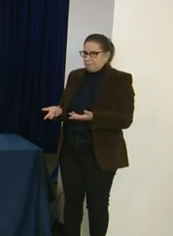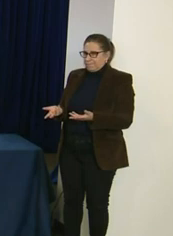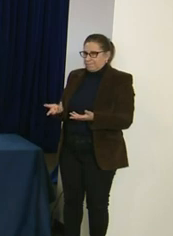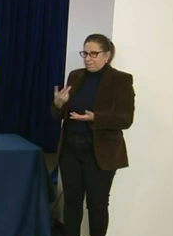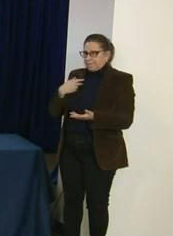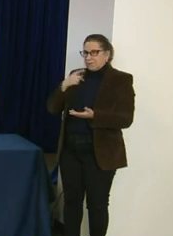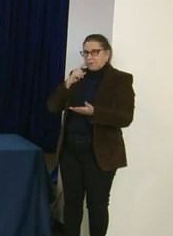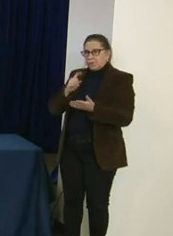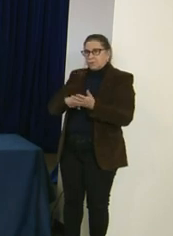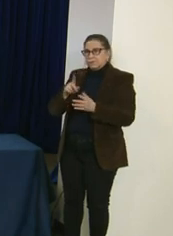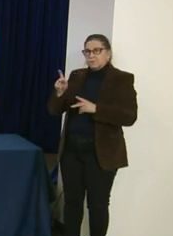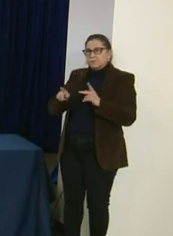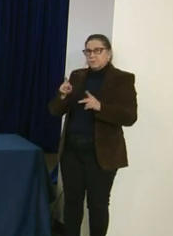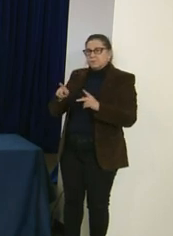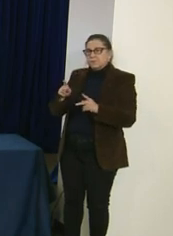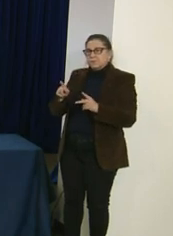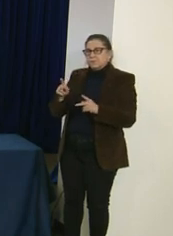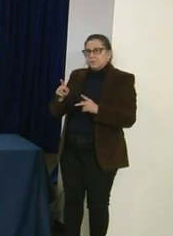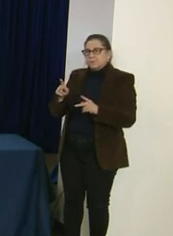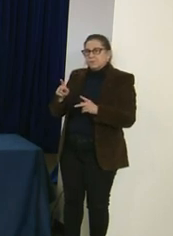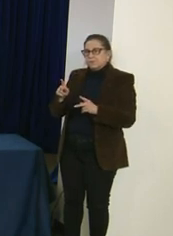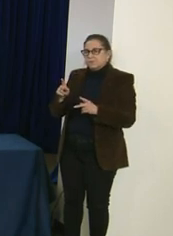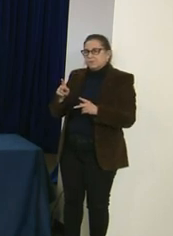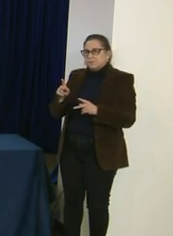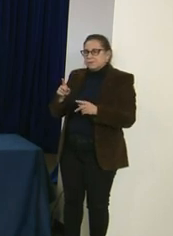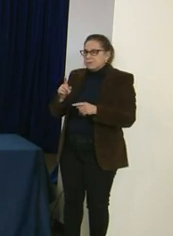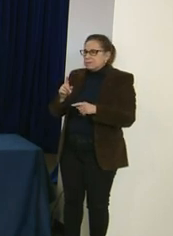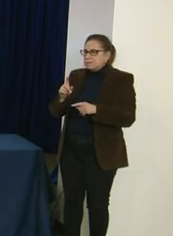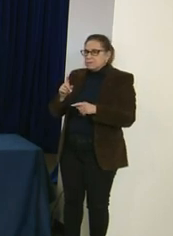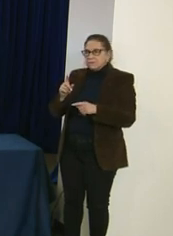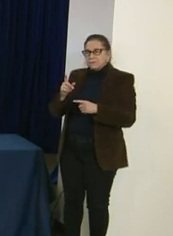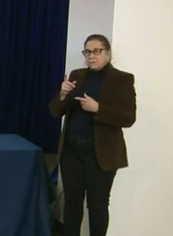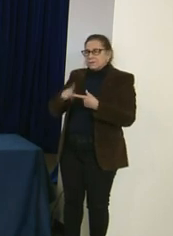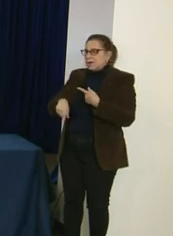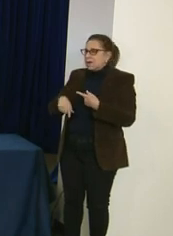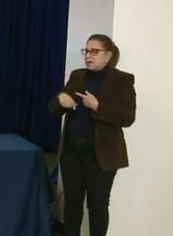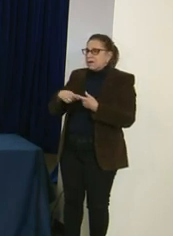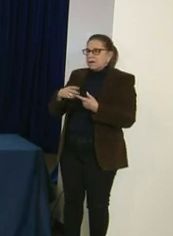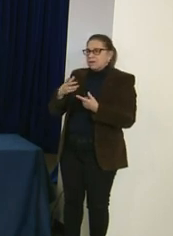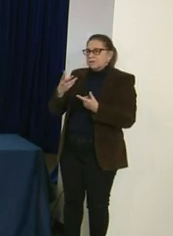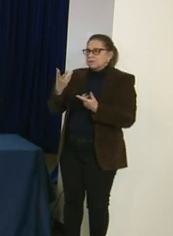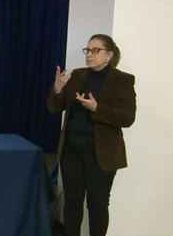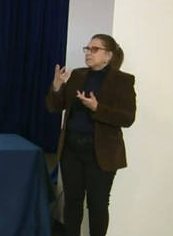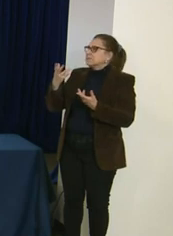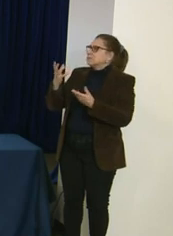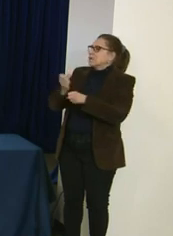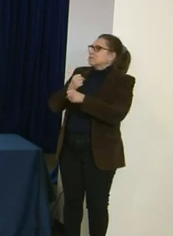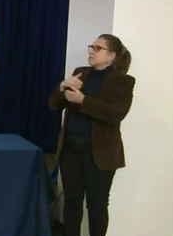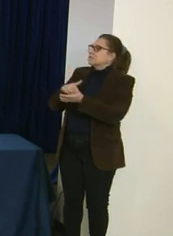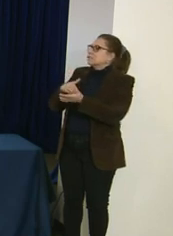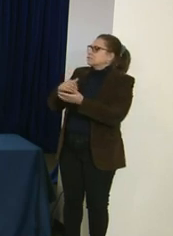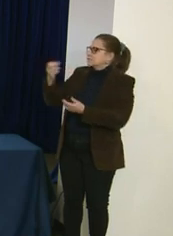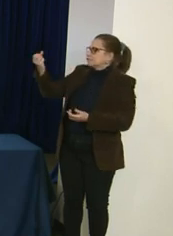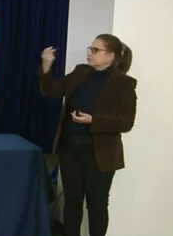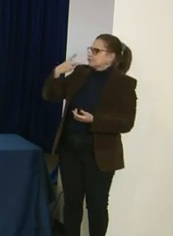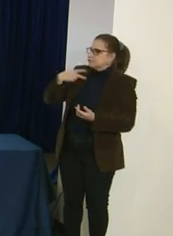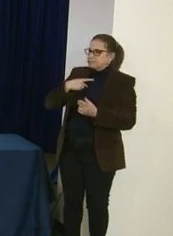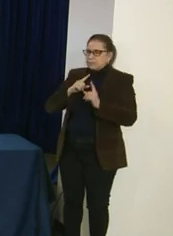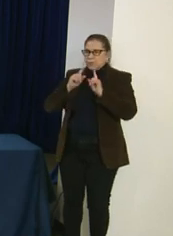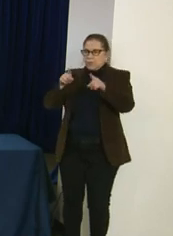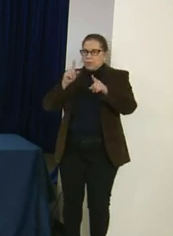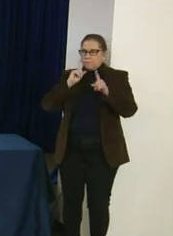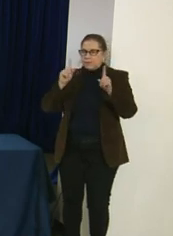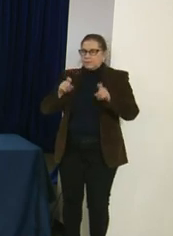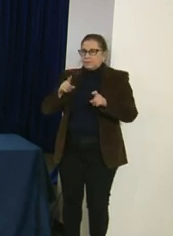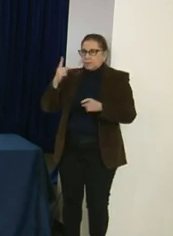can't get doctor's referrals to go and get tested. One doctor, he only had one mask for his personal use, and